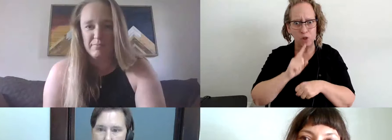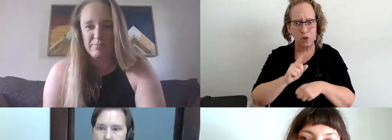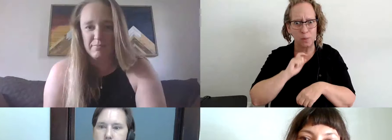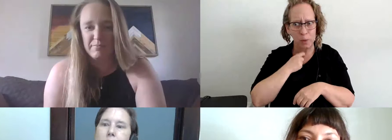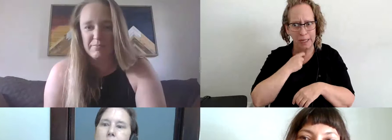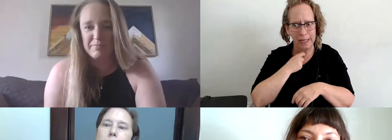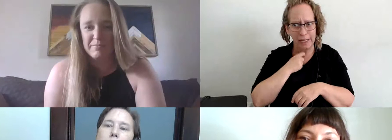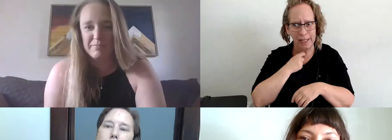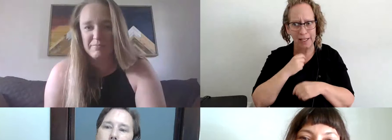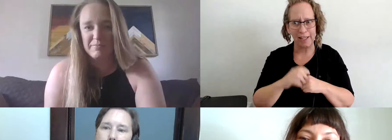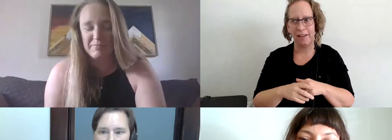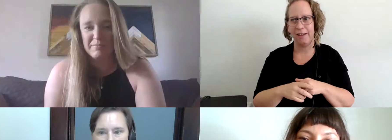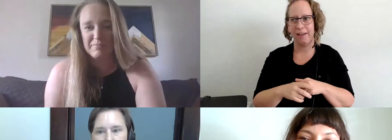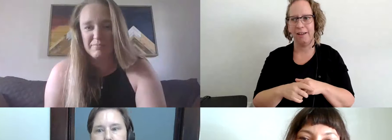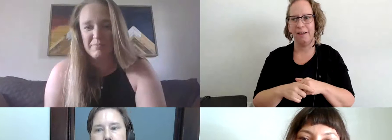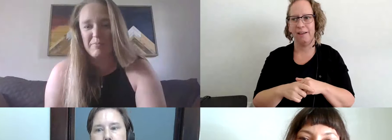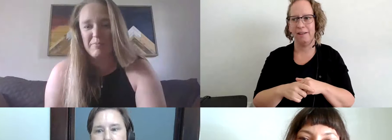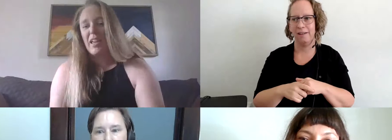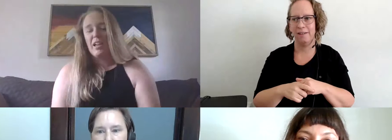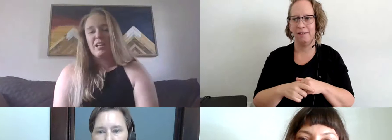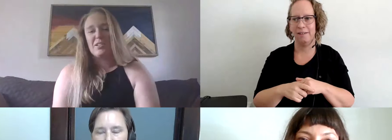muted?